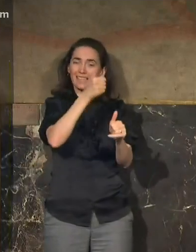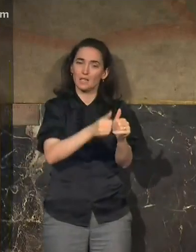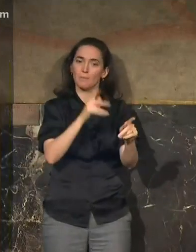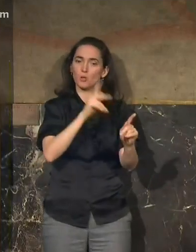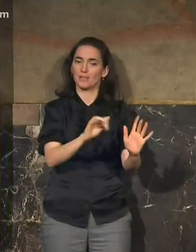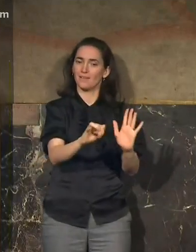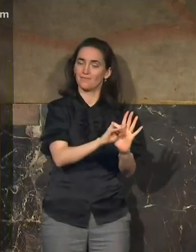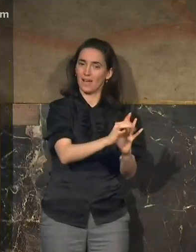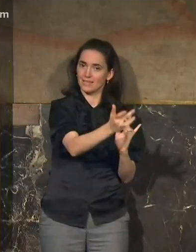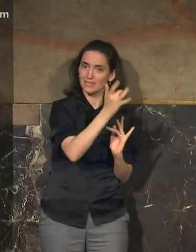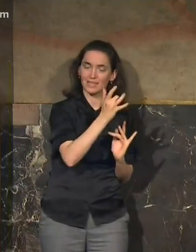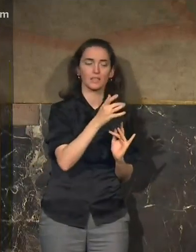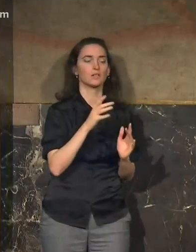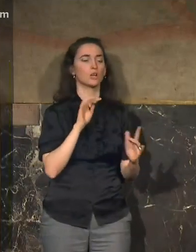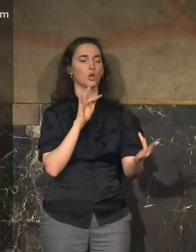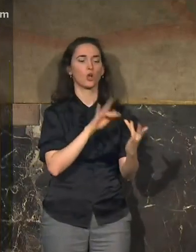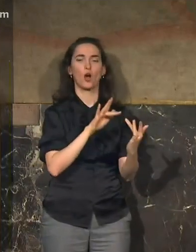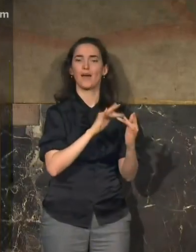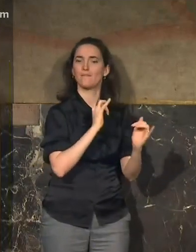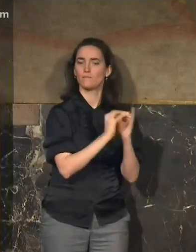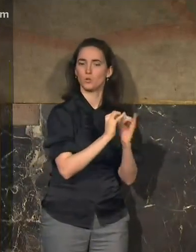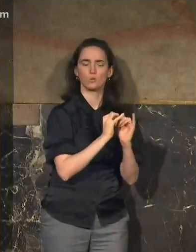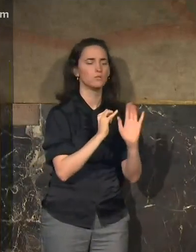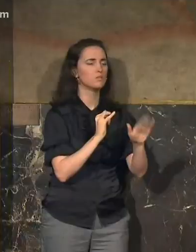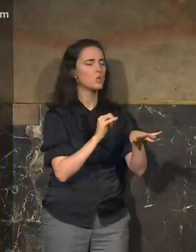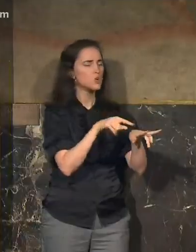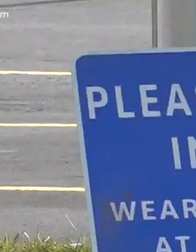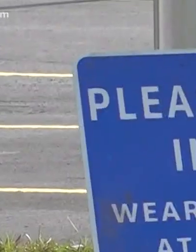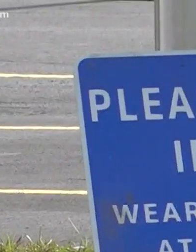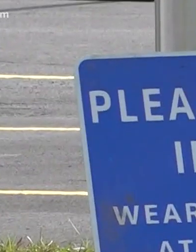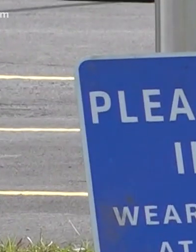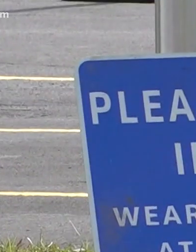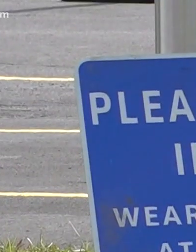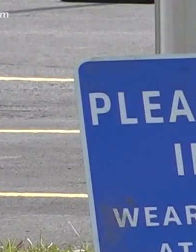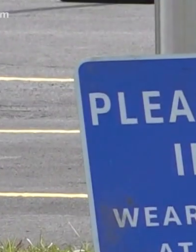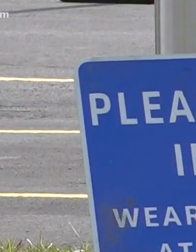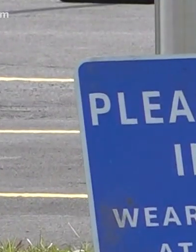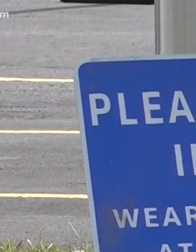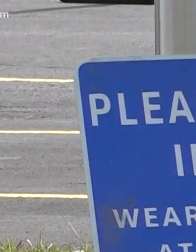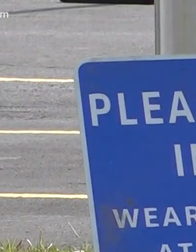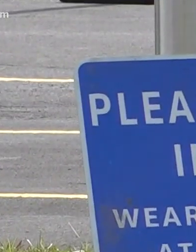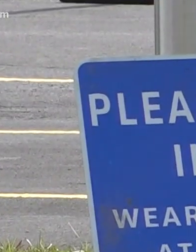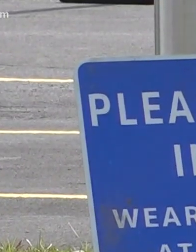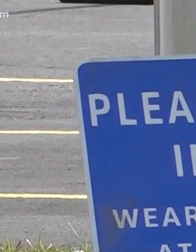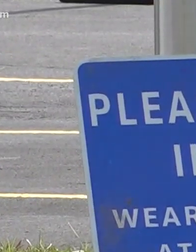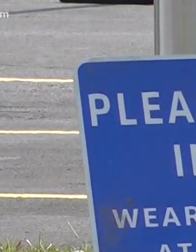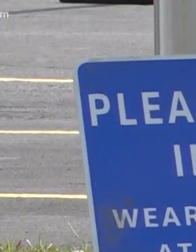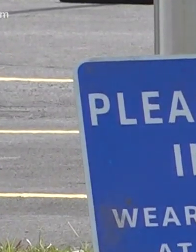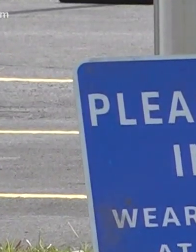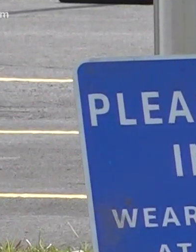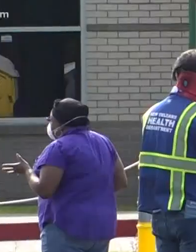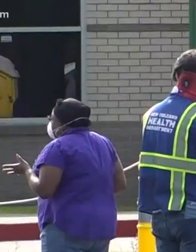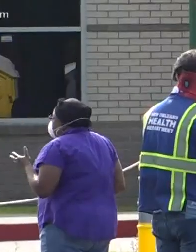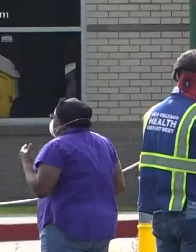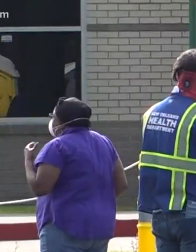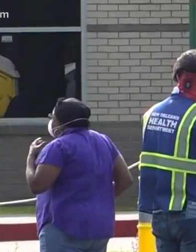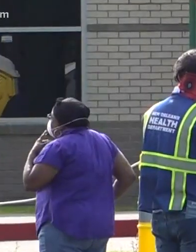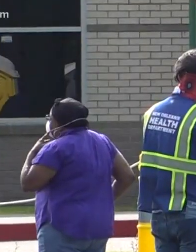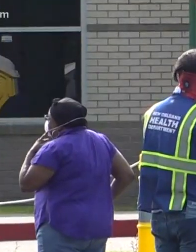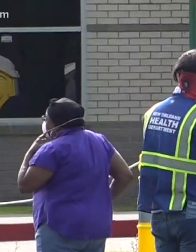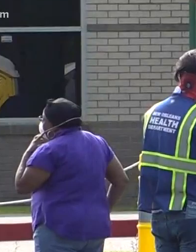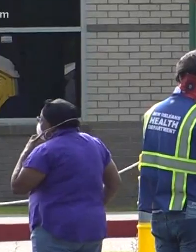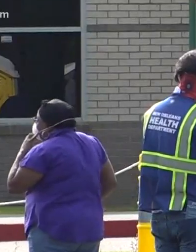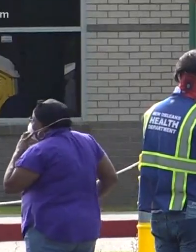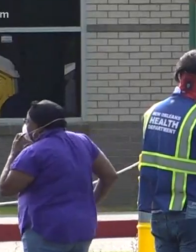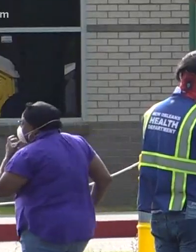detected and identify the people who could have come into contact with those individuals. This is vital, scientists and leaders say, to figuring out how